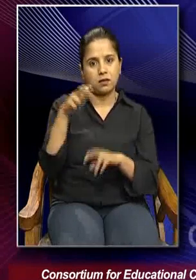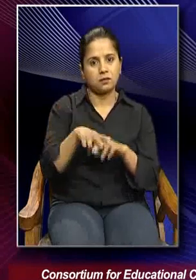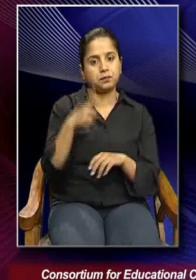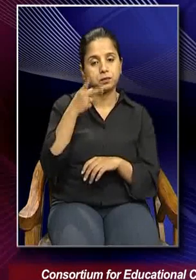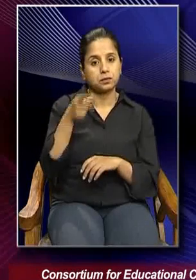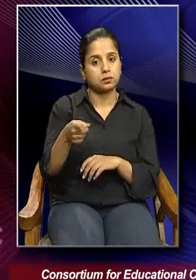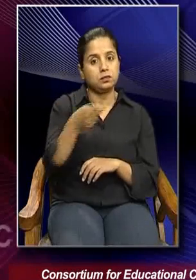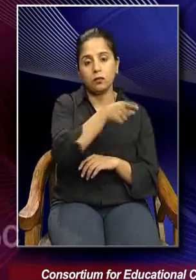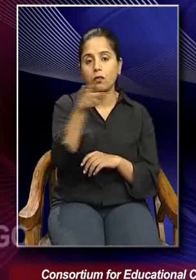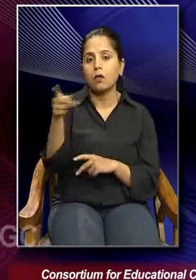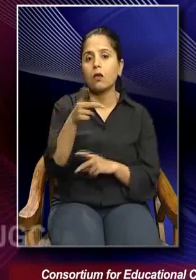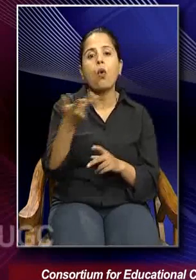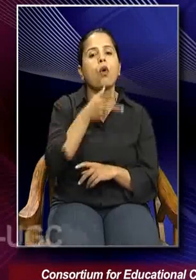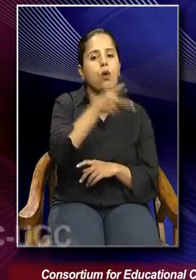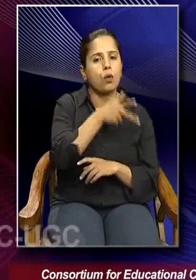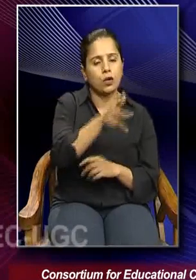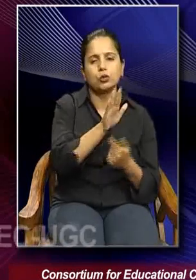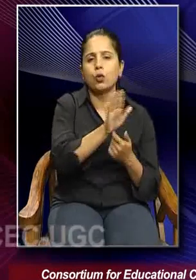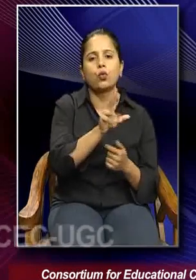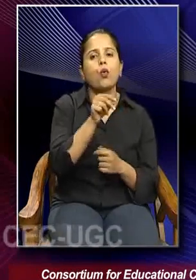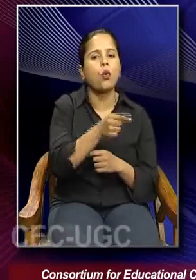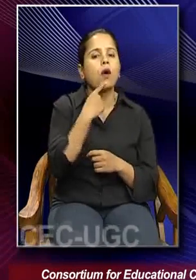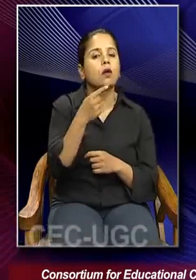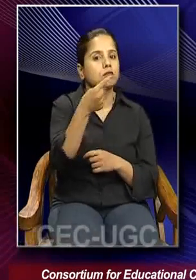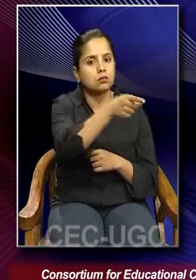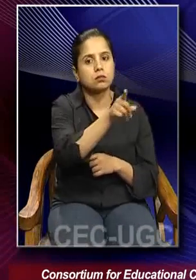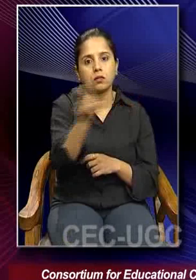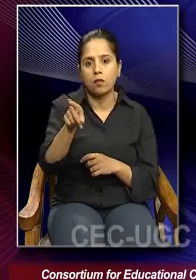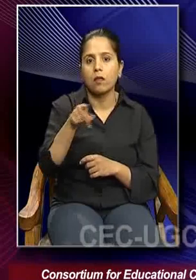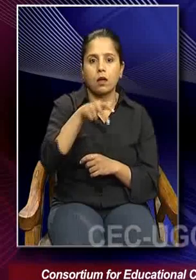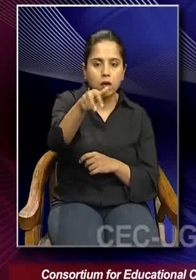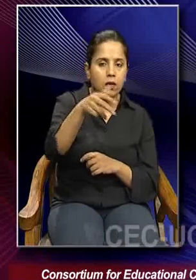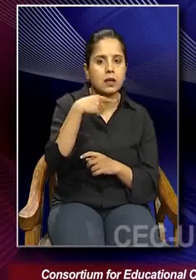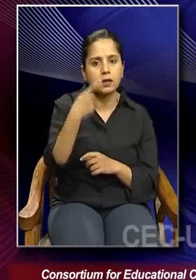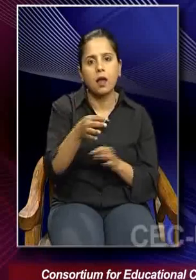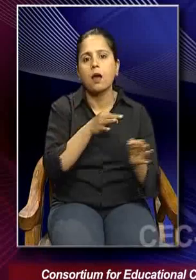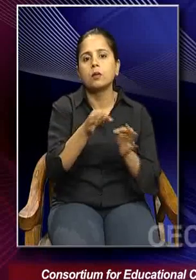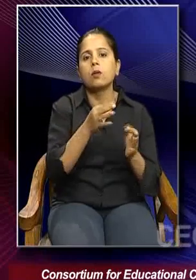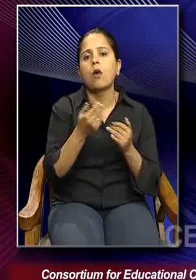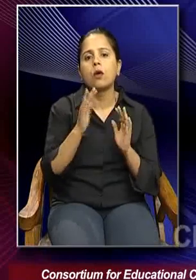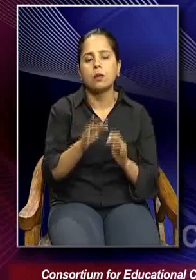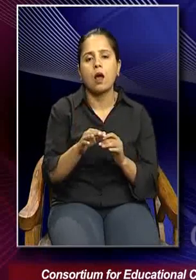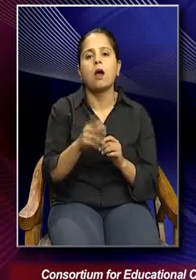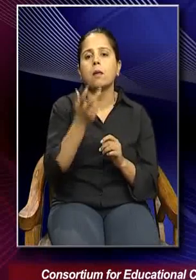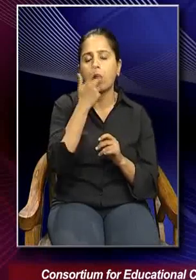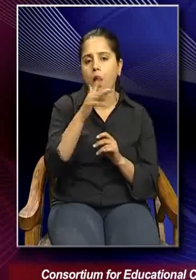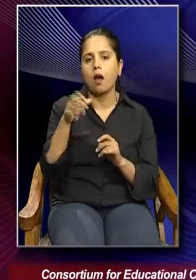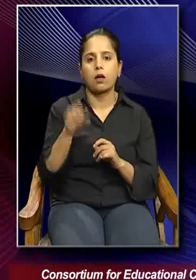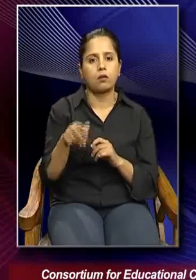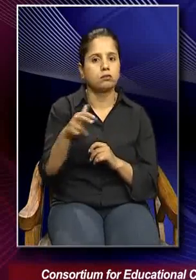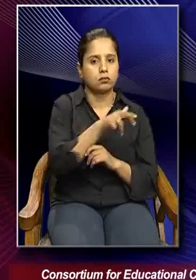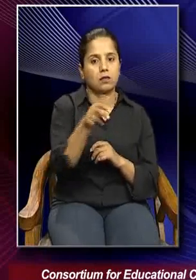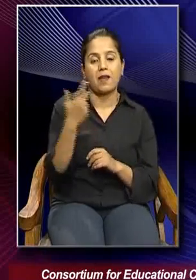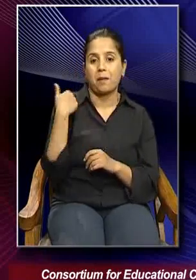him the path or telling him the path, that where he has to take a right or a left or where he has to be cautious. So he